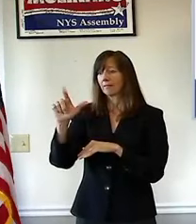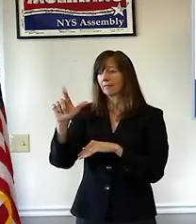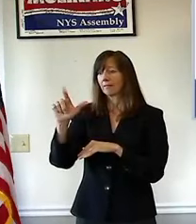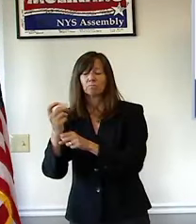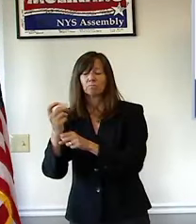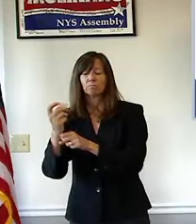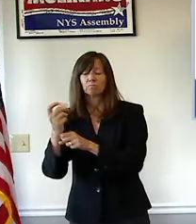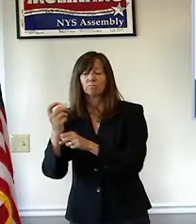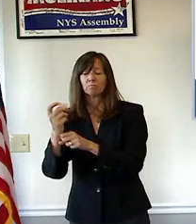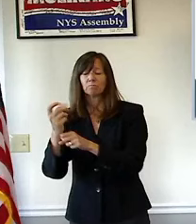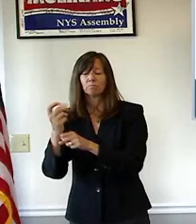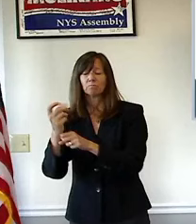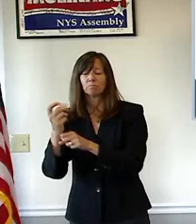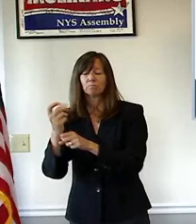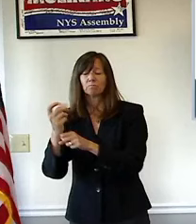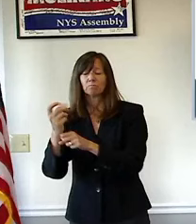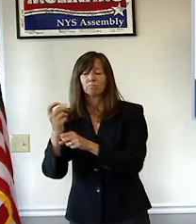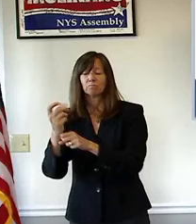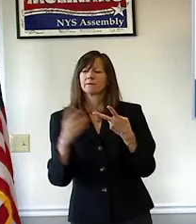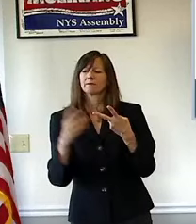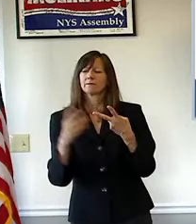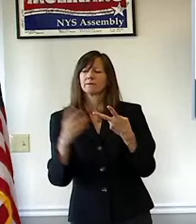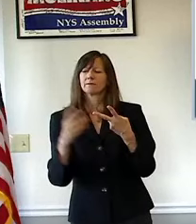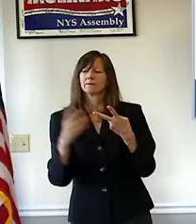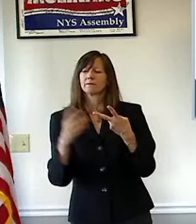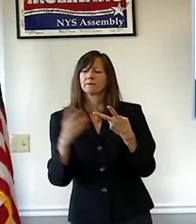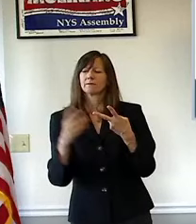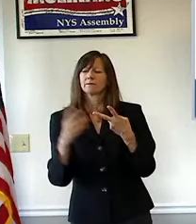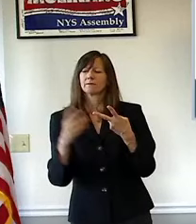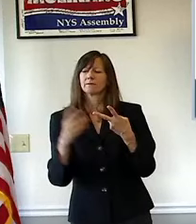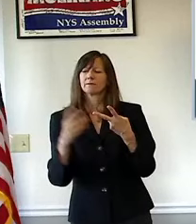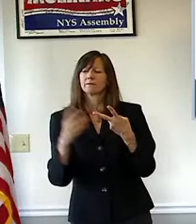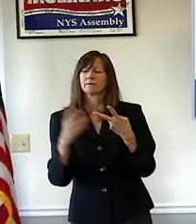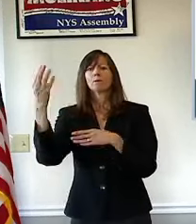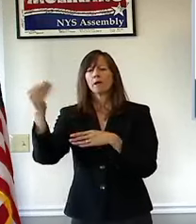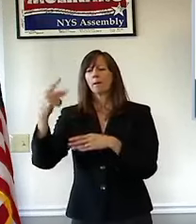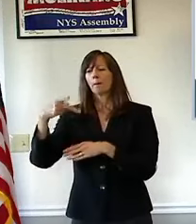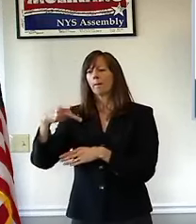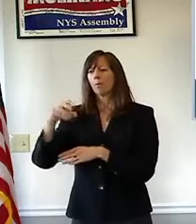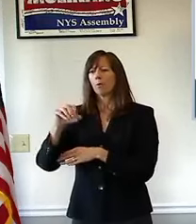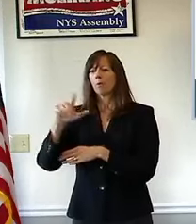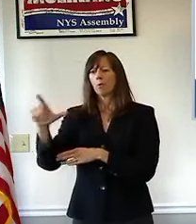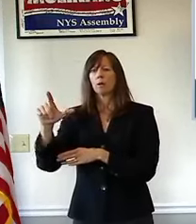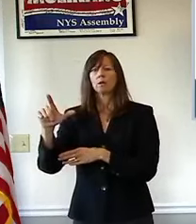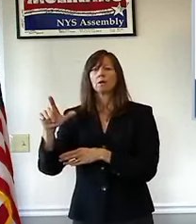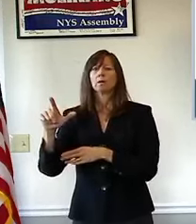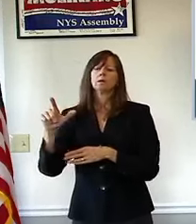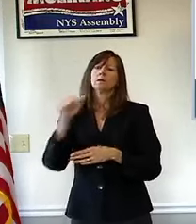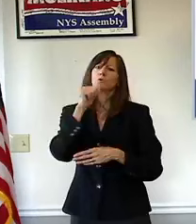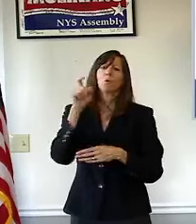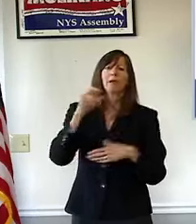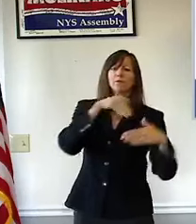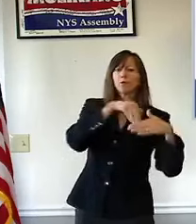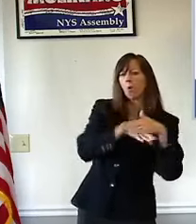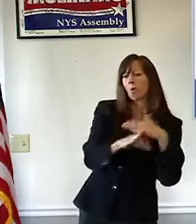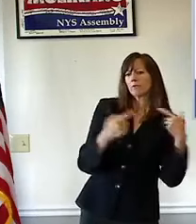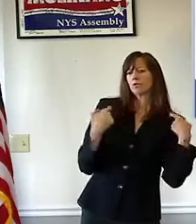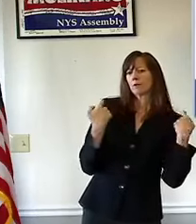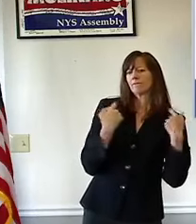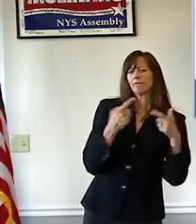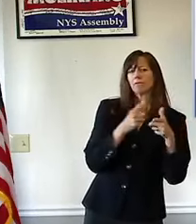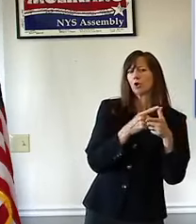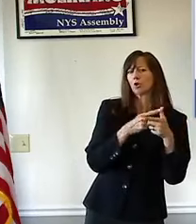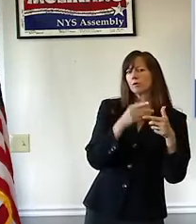pools of a gym that are not accessed, don't have to be accessed from the gym, such as the outdoor pool at